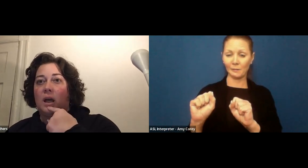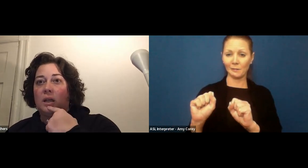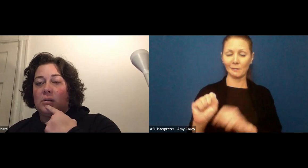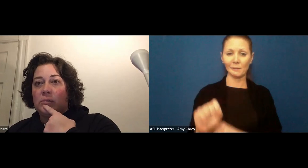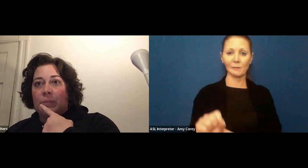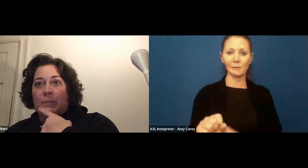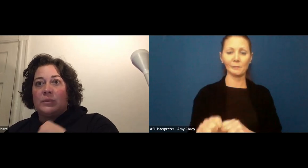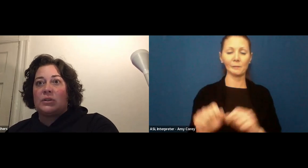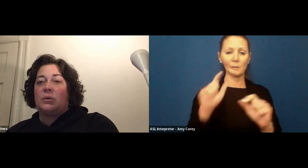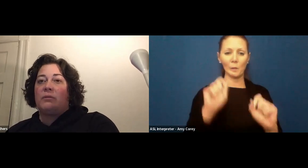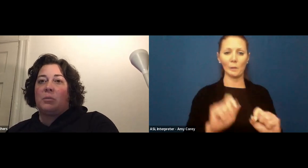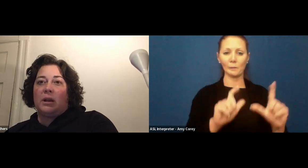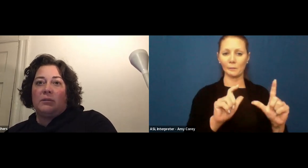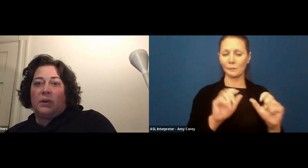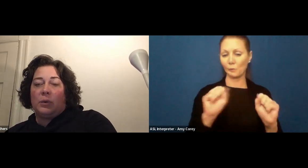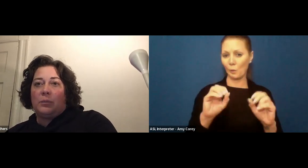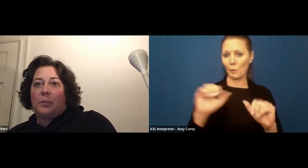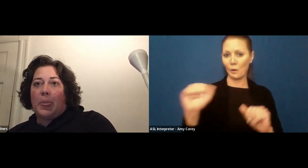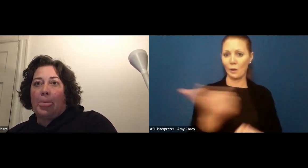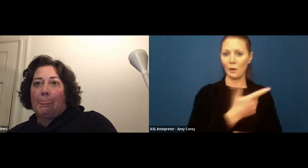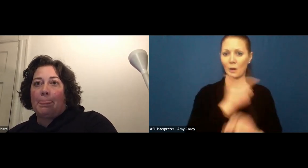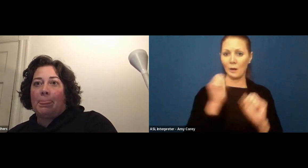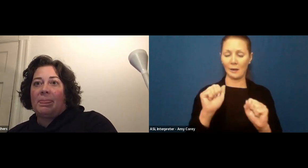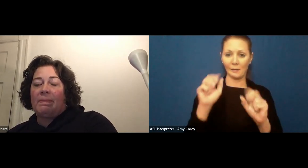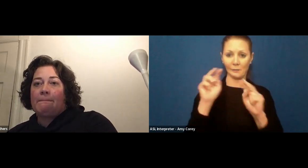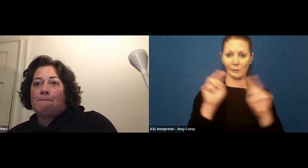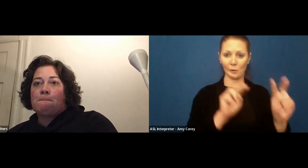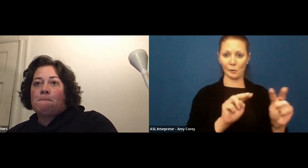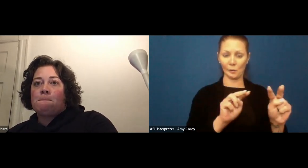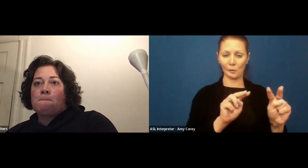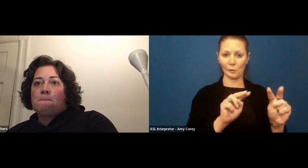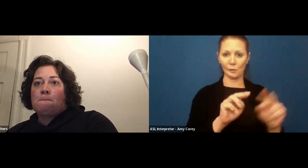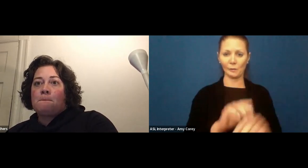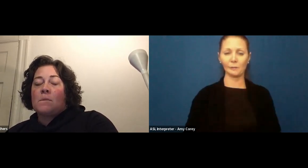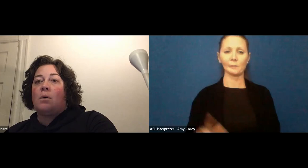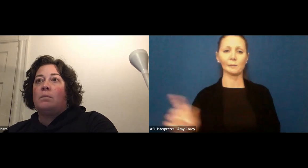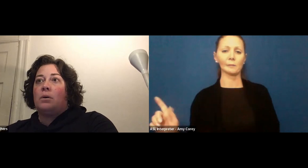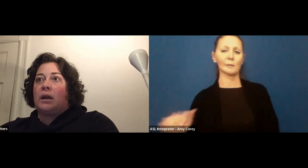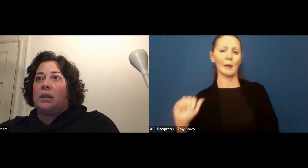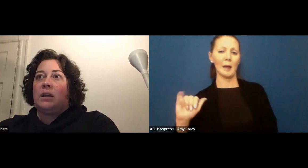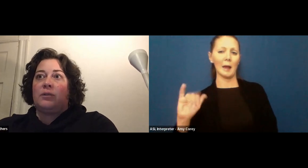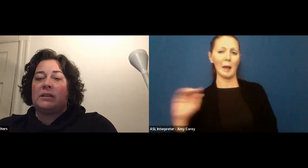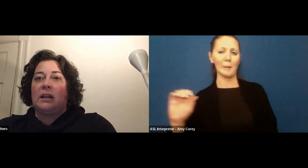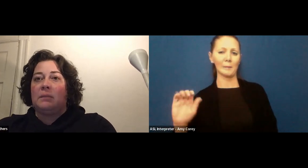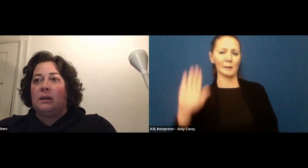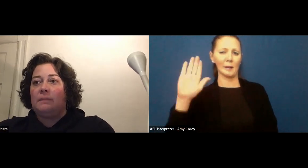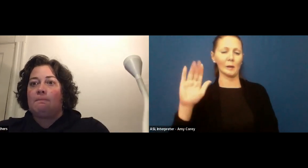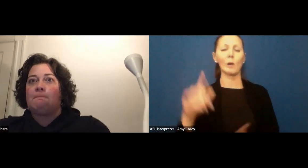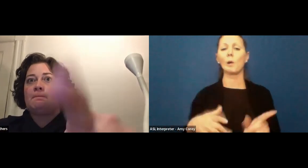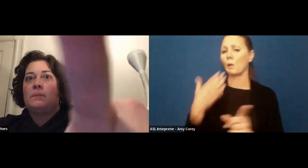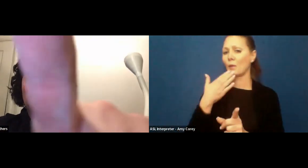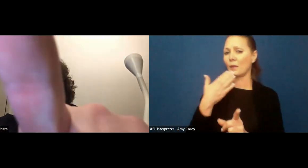second. just so everybody can view. Kim, Amy has her hand up. Oh, okay, thank you for telling